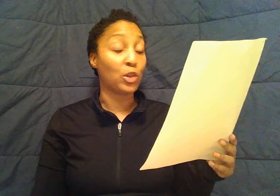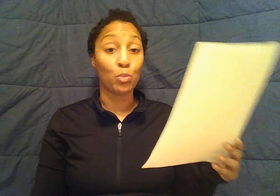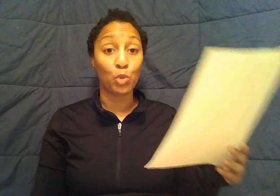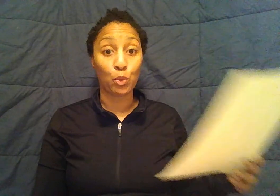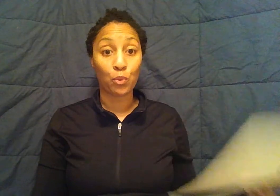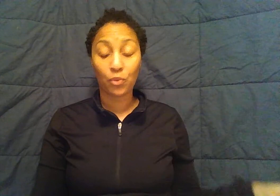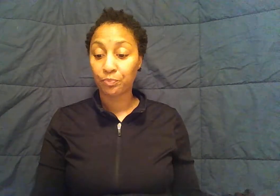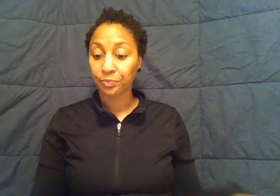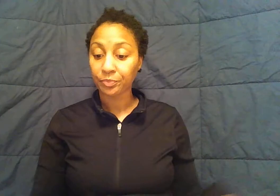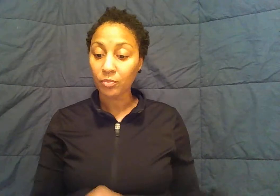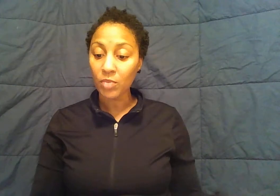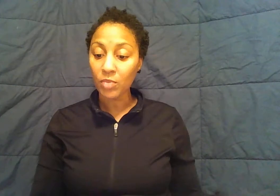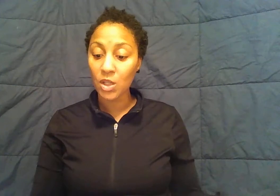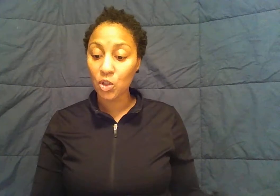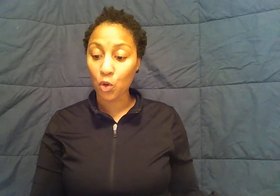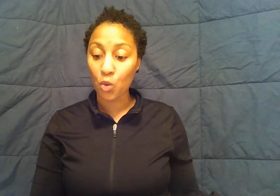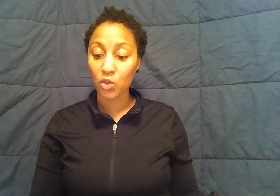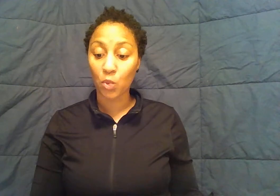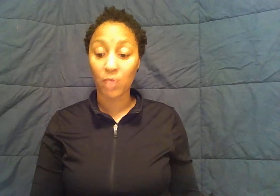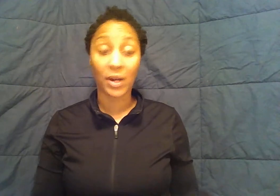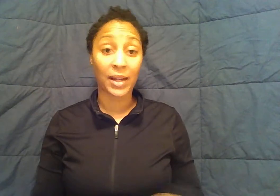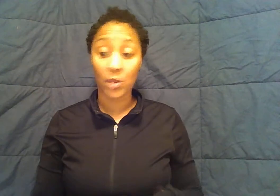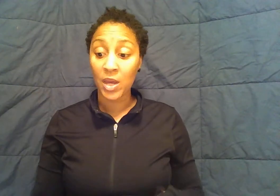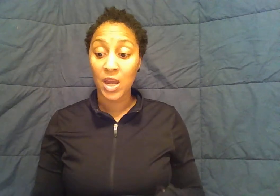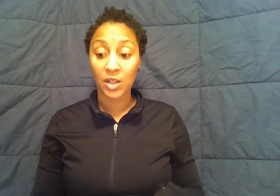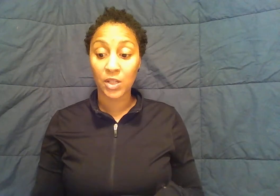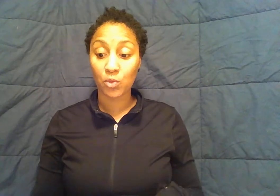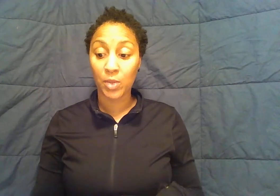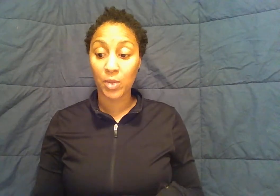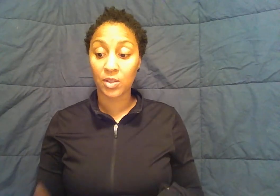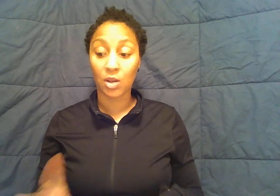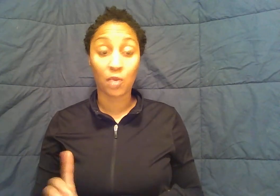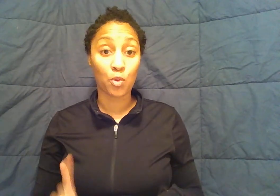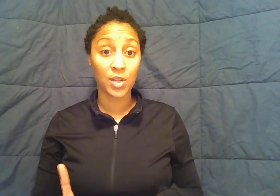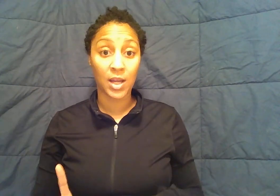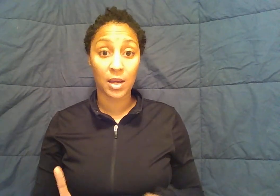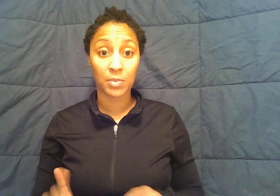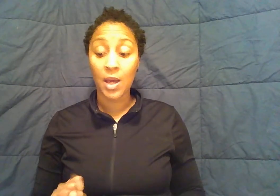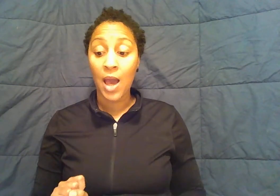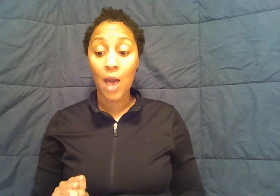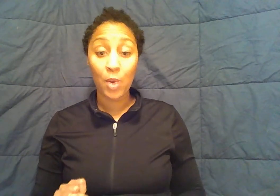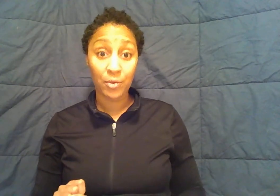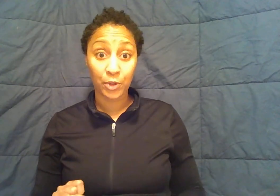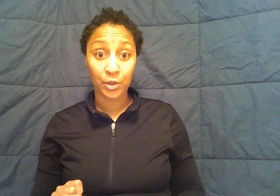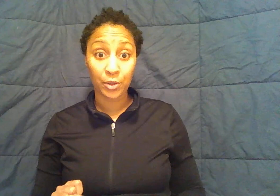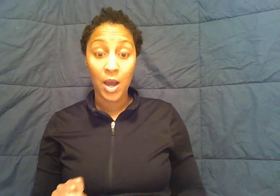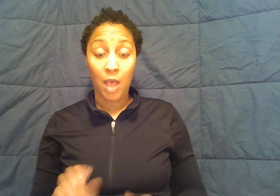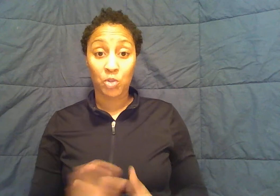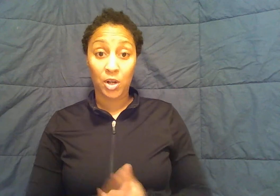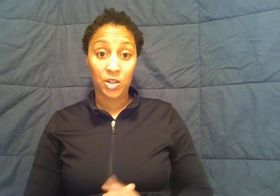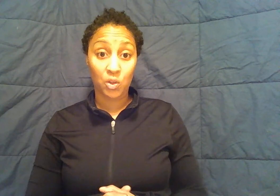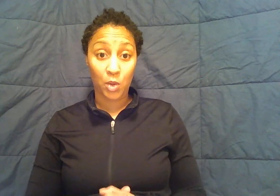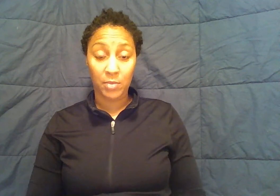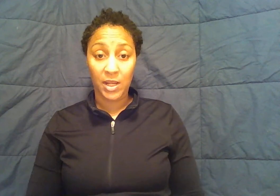you move. So for chorus one right now, it does repeat in the song four times. However, I'm trying to still work on meaning.